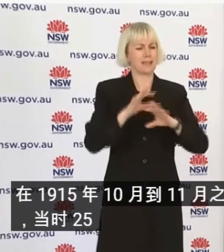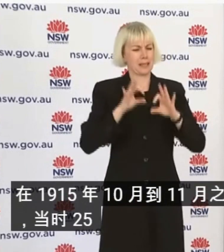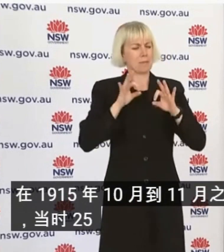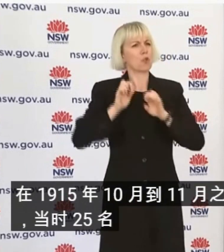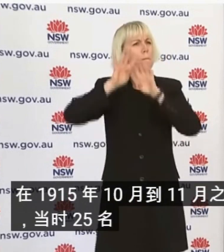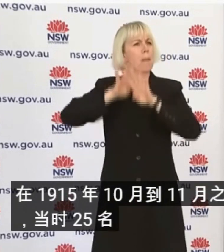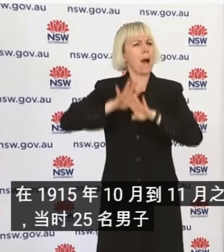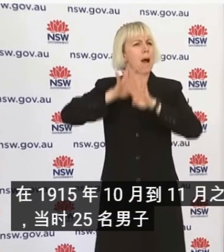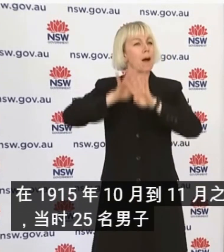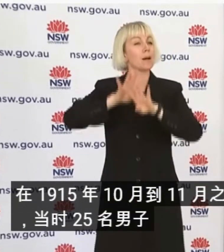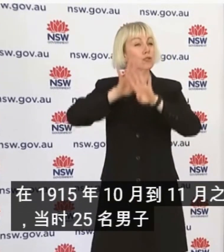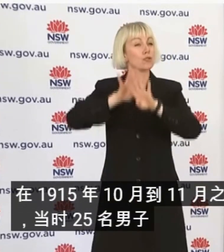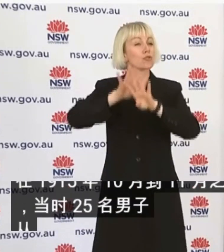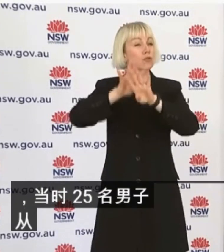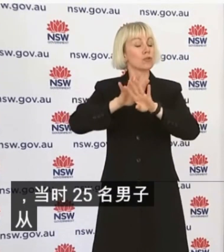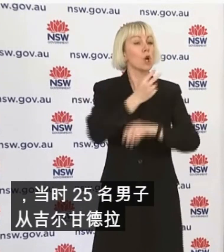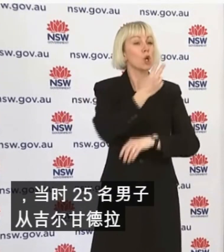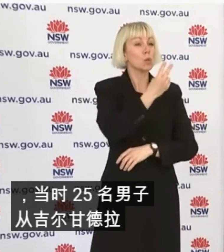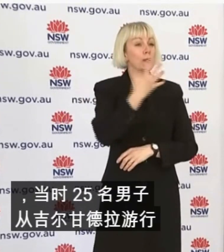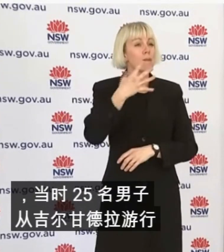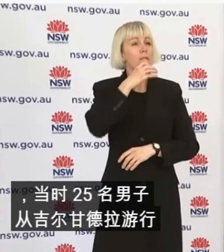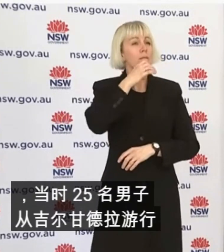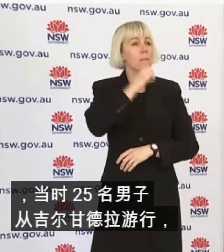November, when 25 men marched from